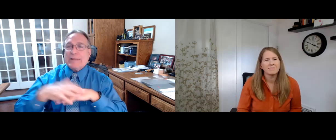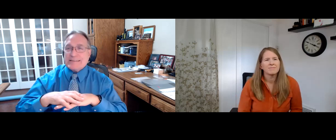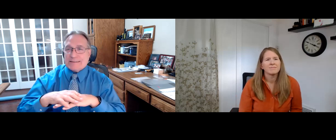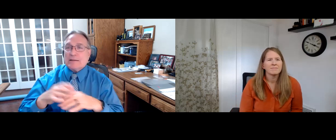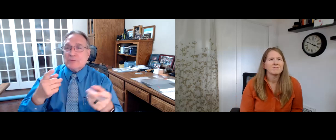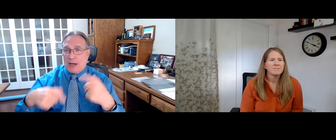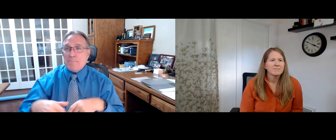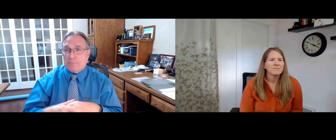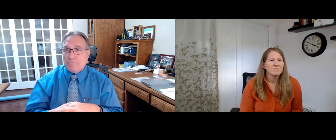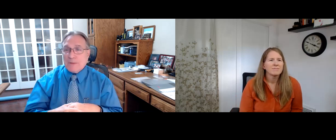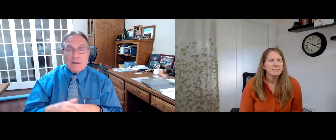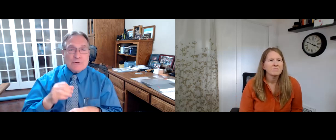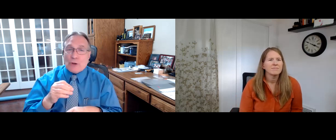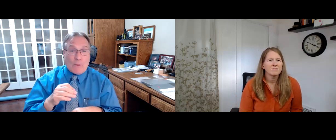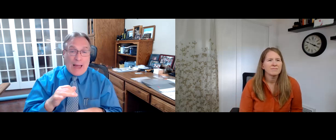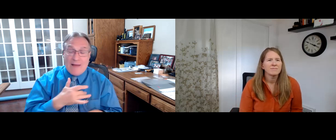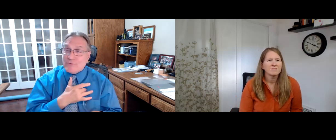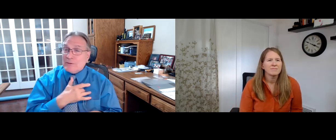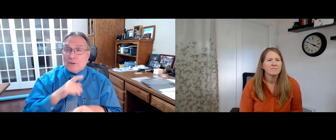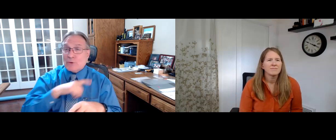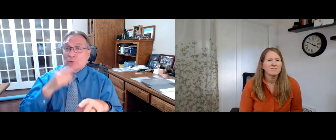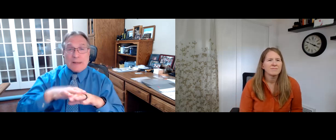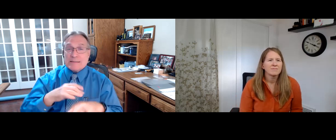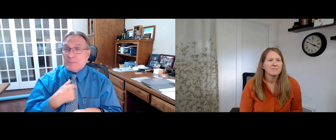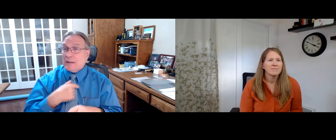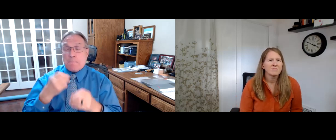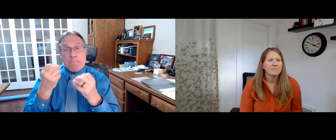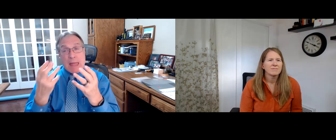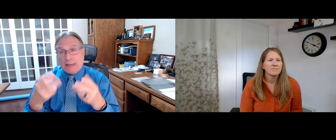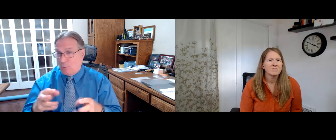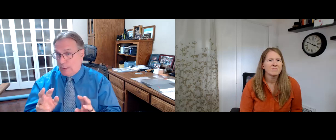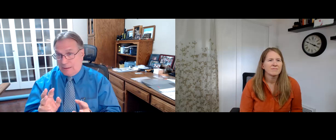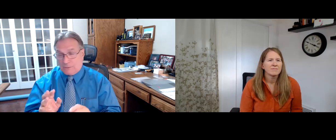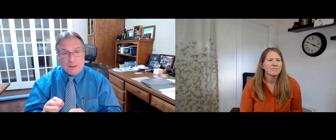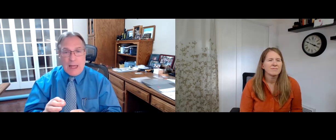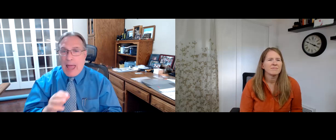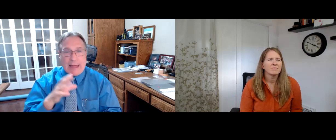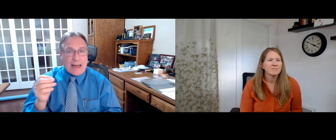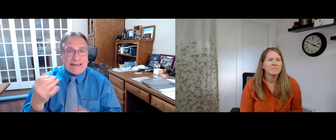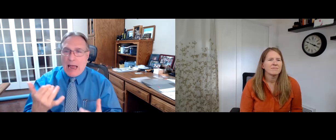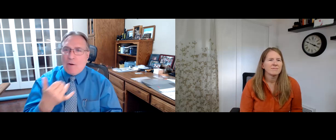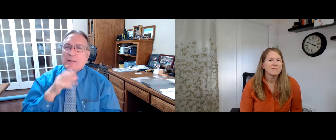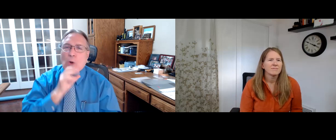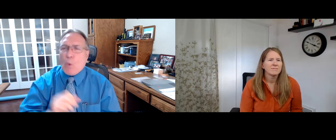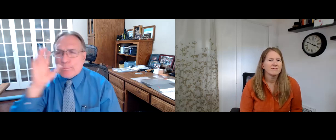blessings come. So I feel the Lord's blessed me many ways. And now I'm an old